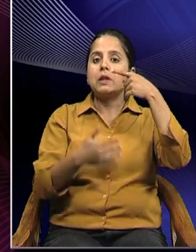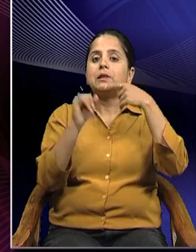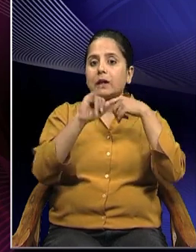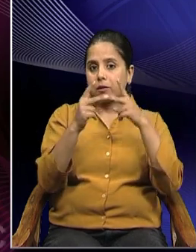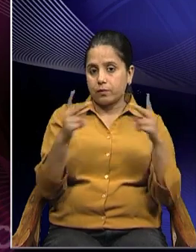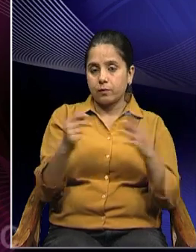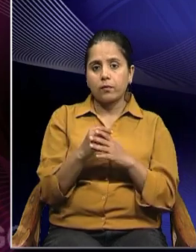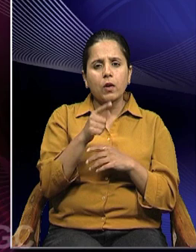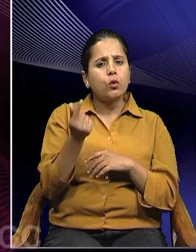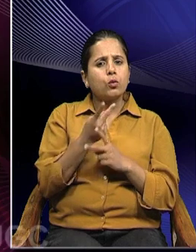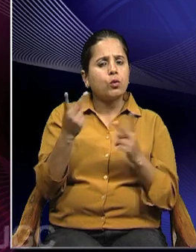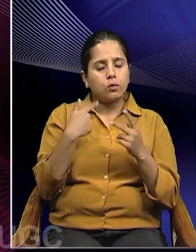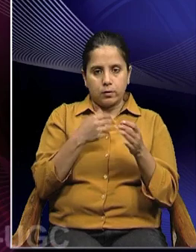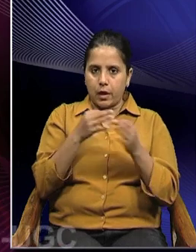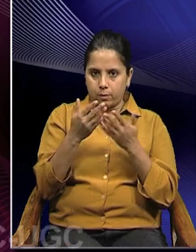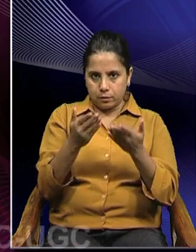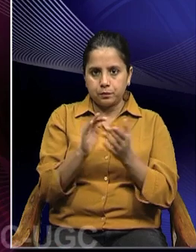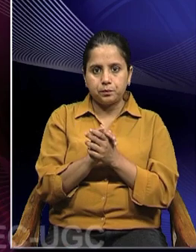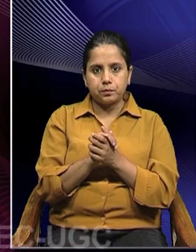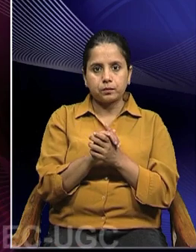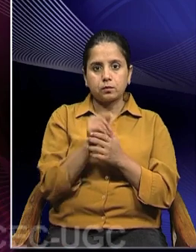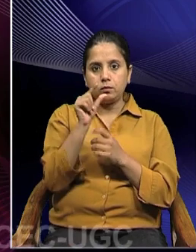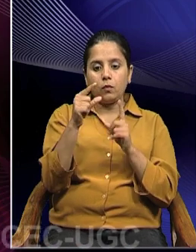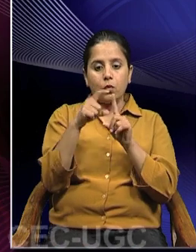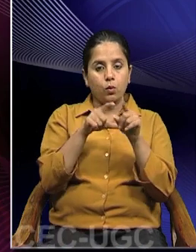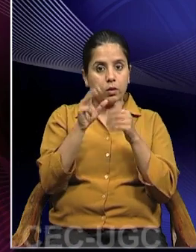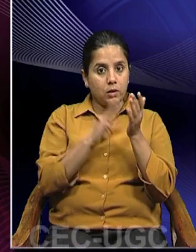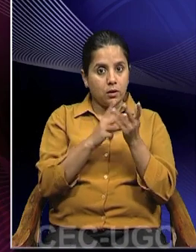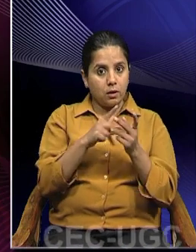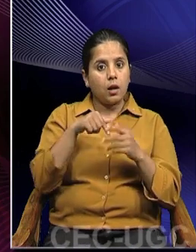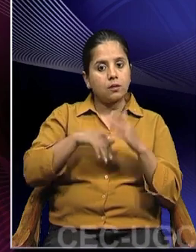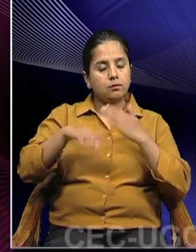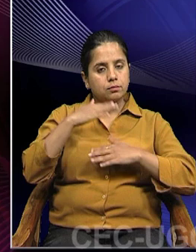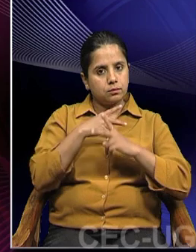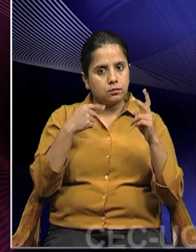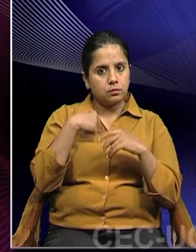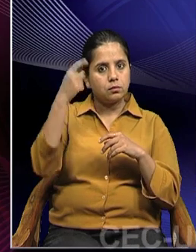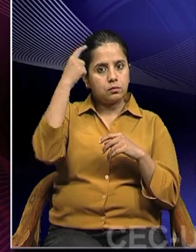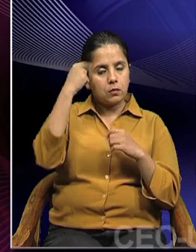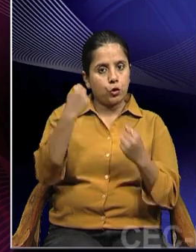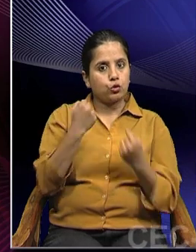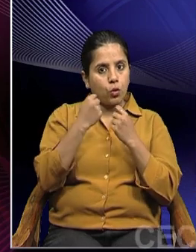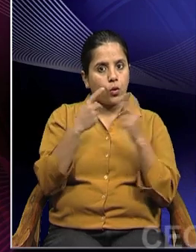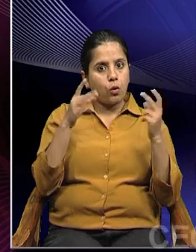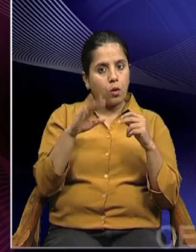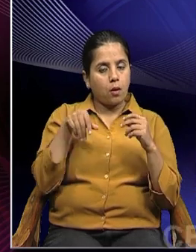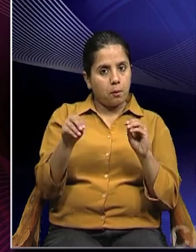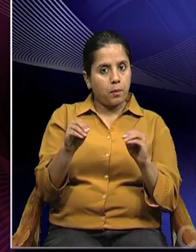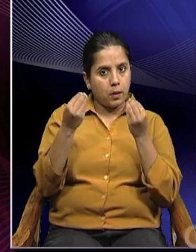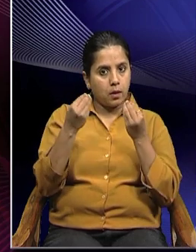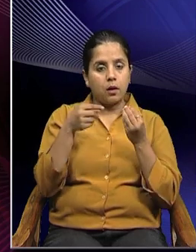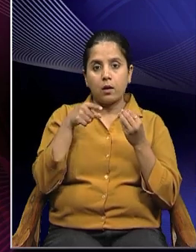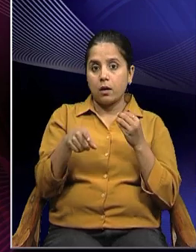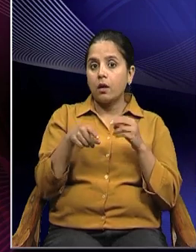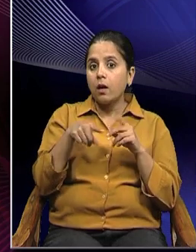would explain to you. So, Udyam Sahasam Dhairya Buddhi Shakti Parakrama Shad